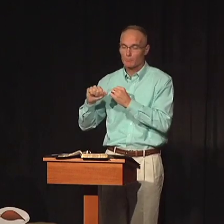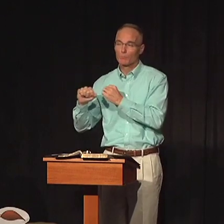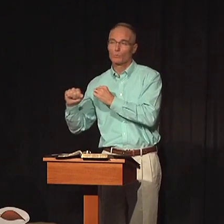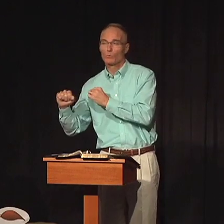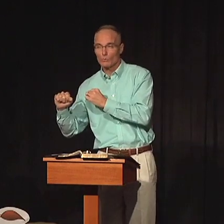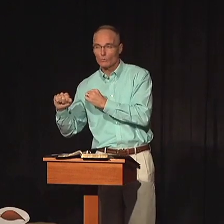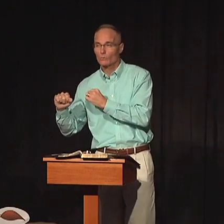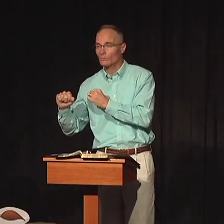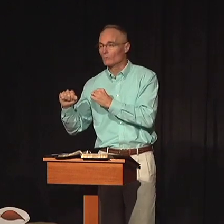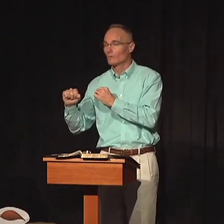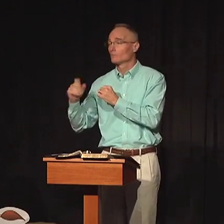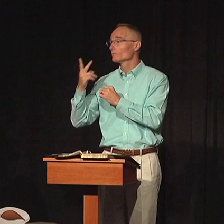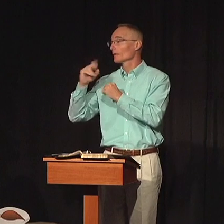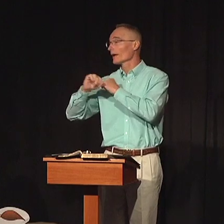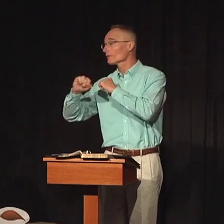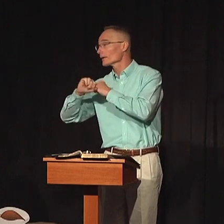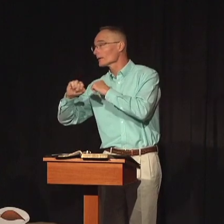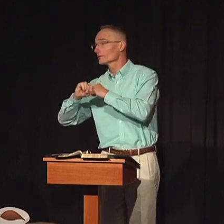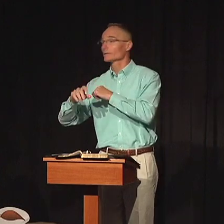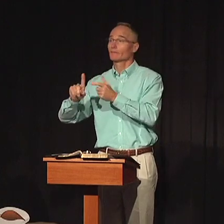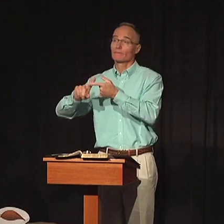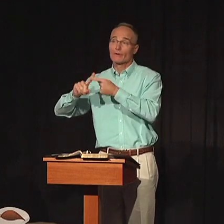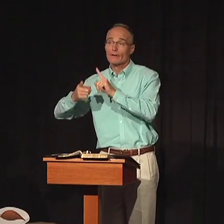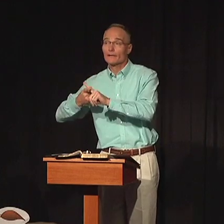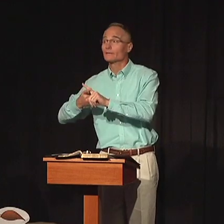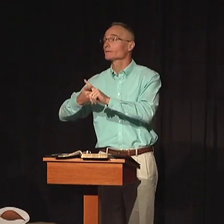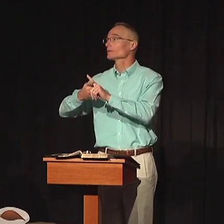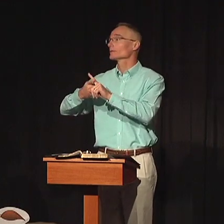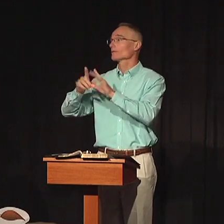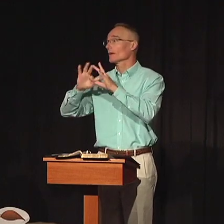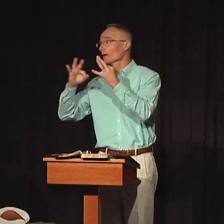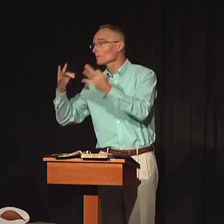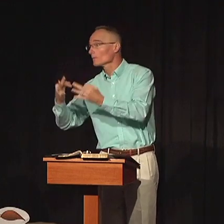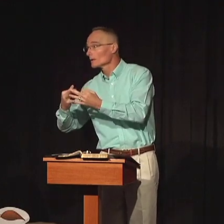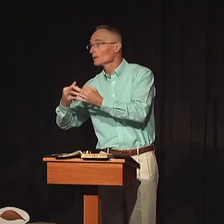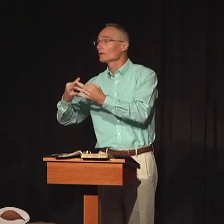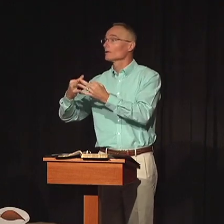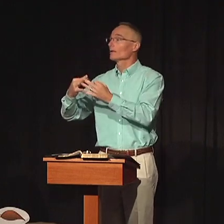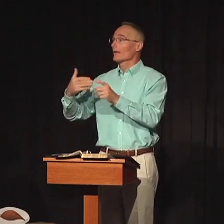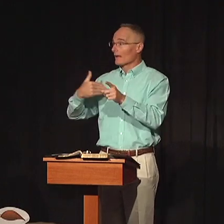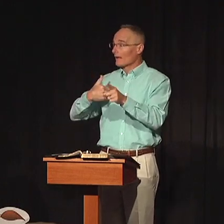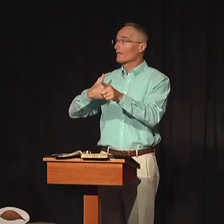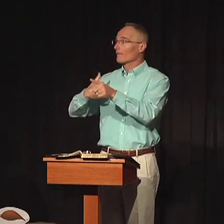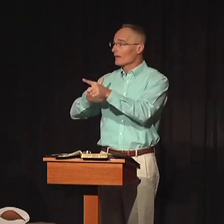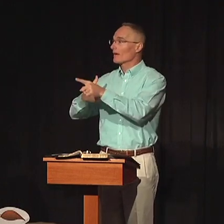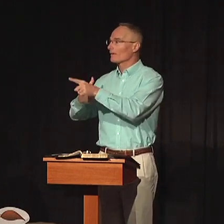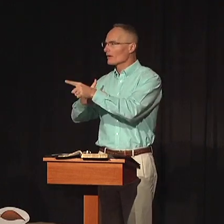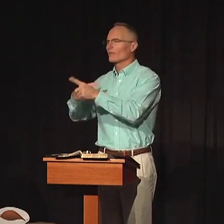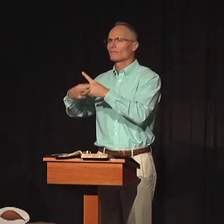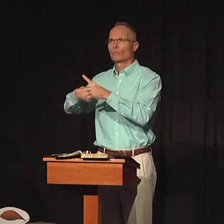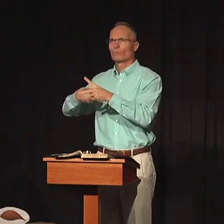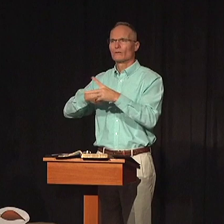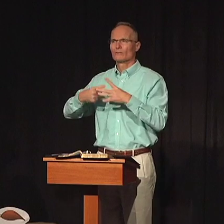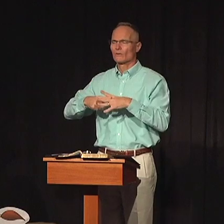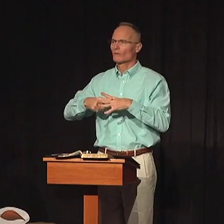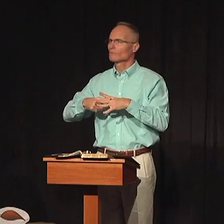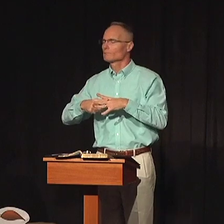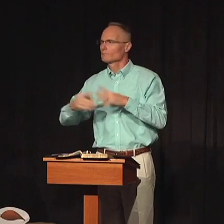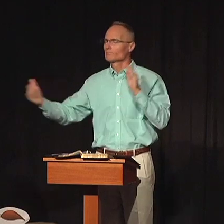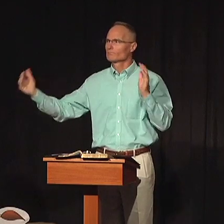That constant pull. You see advertisements, friends, families, they have these things. And then